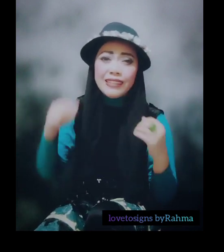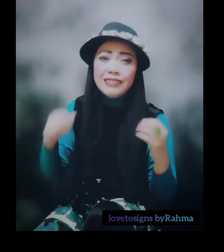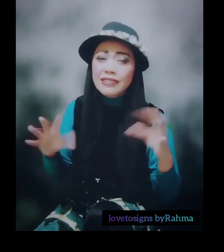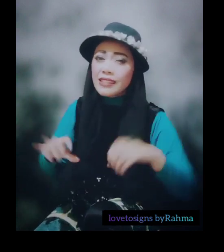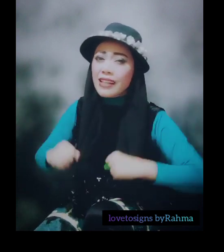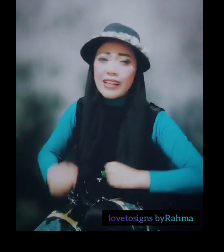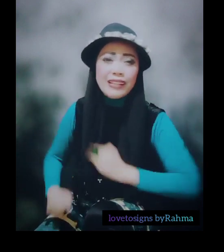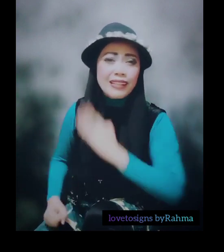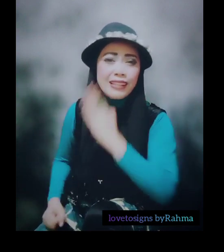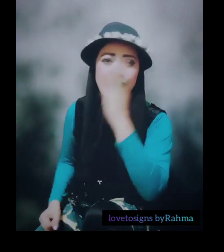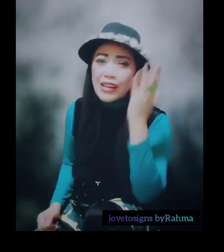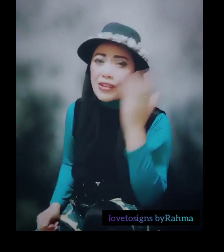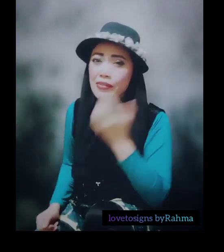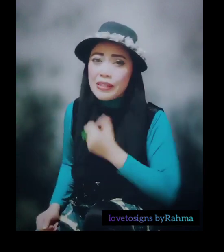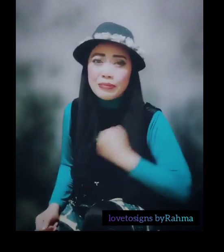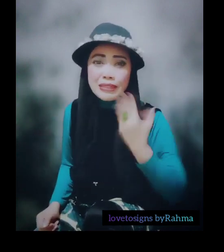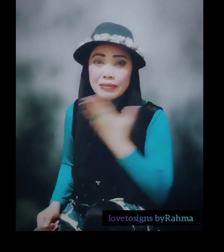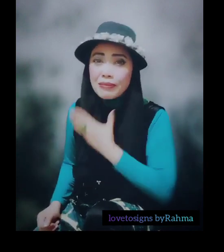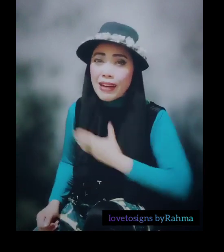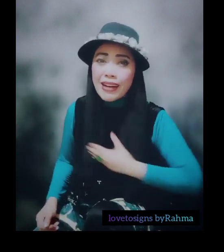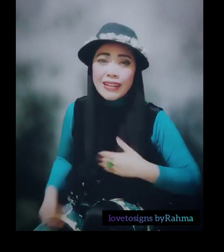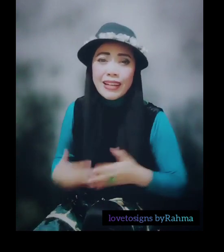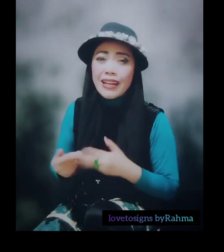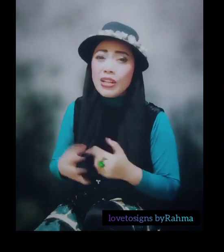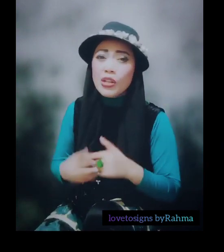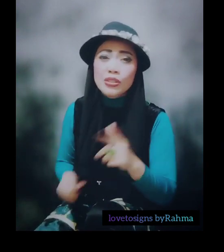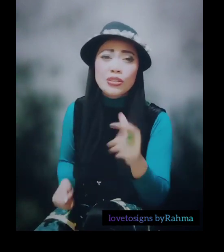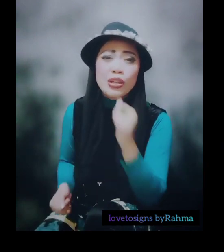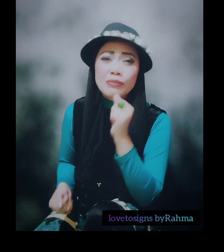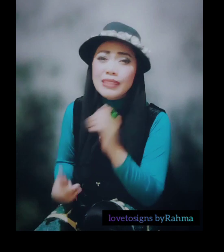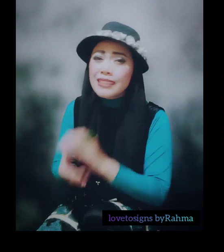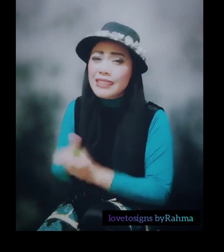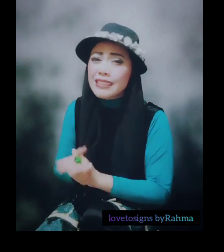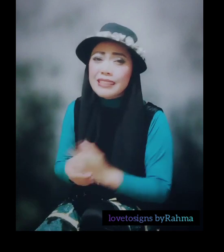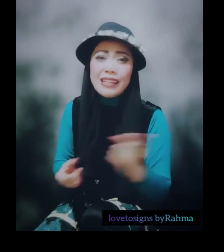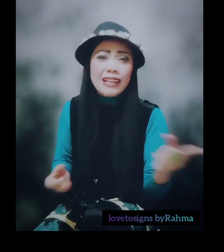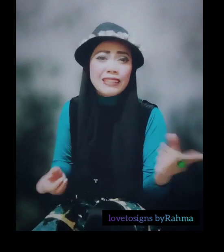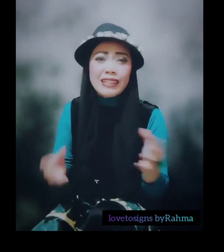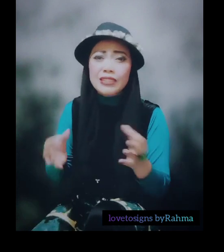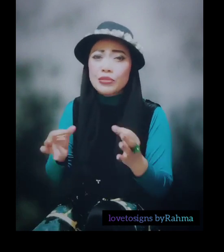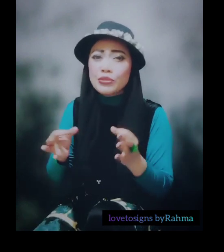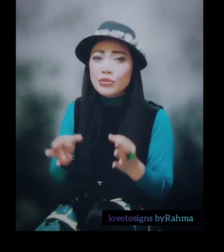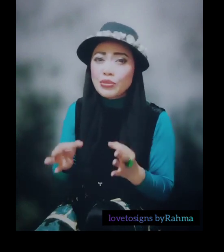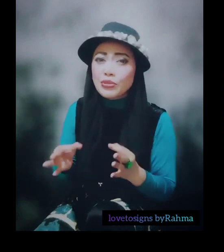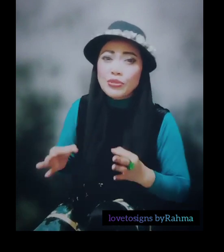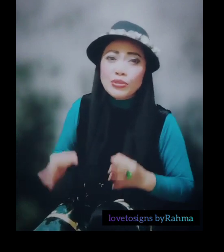sought can never be mine. And though you don't believe that